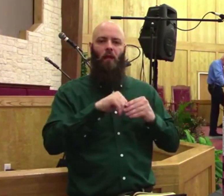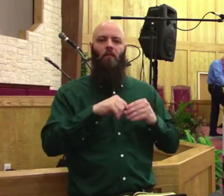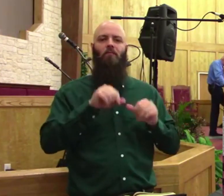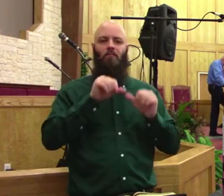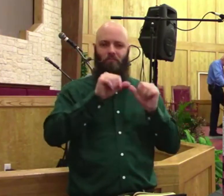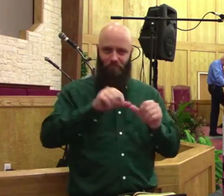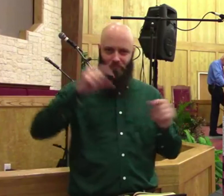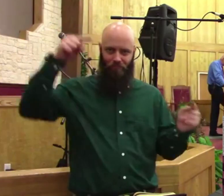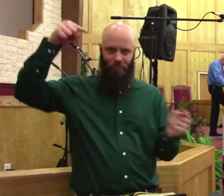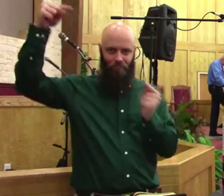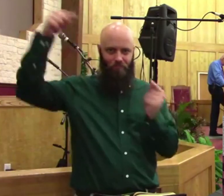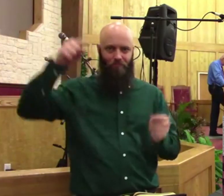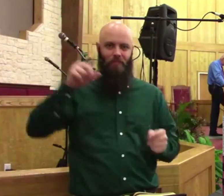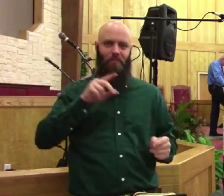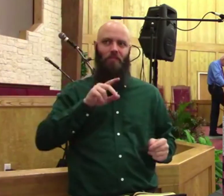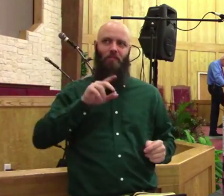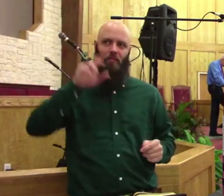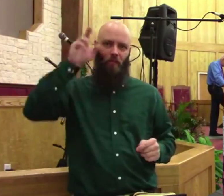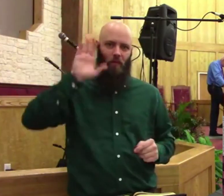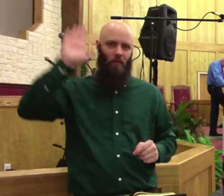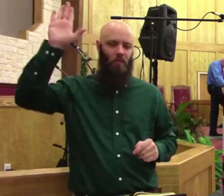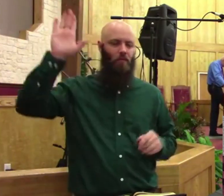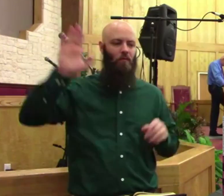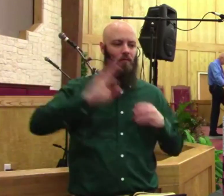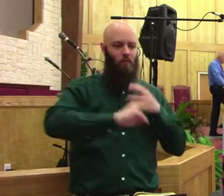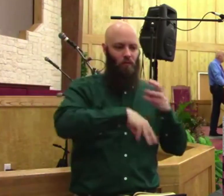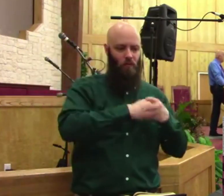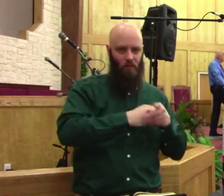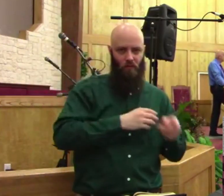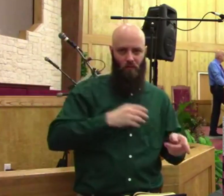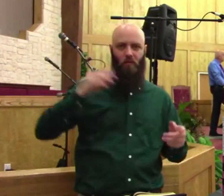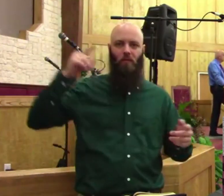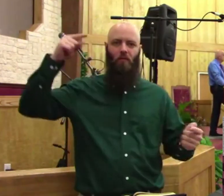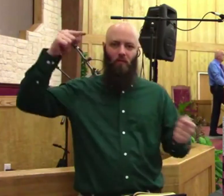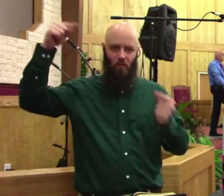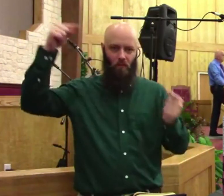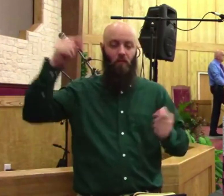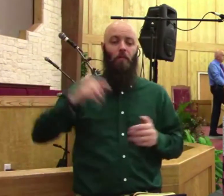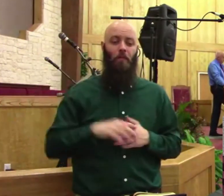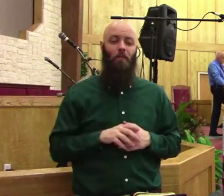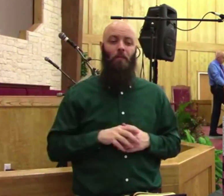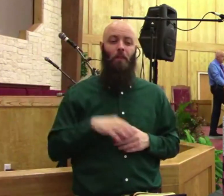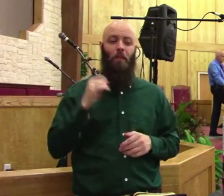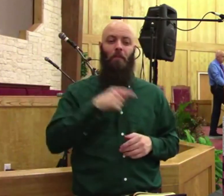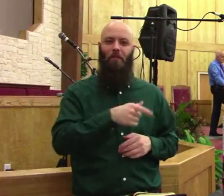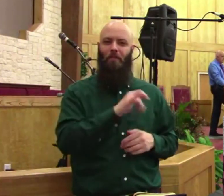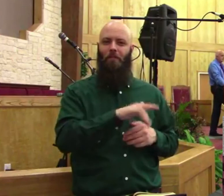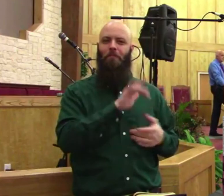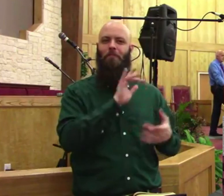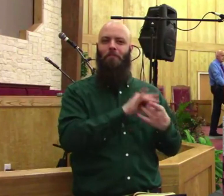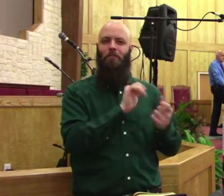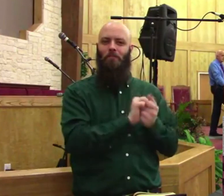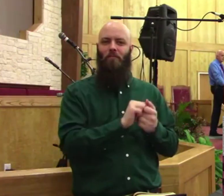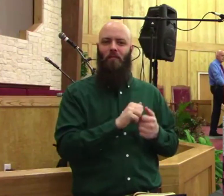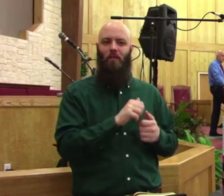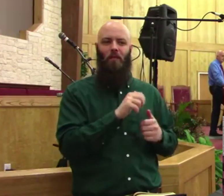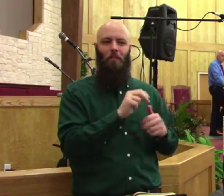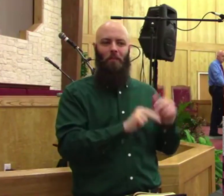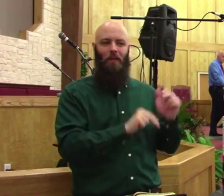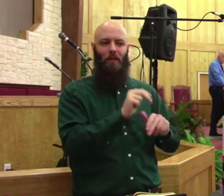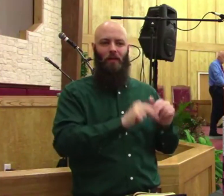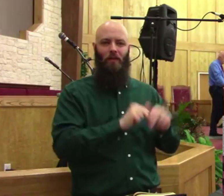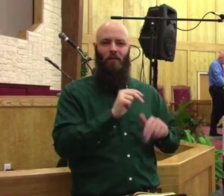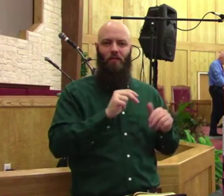between the kingdom of God and the world, recording these events that have to do with building the faith of the people of